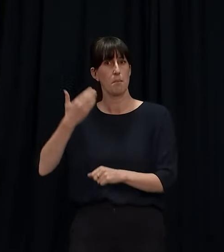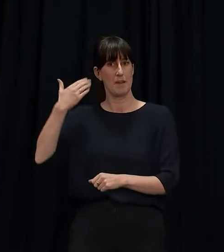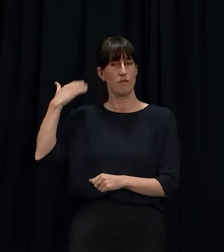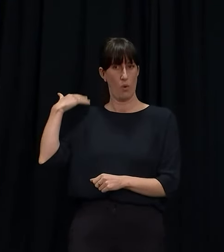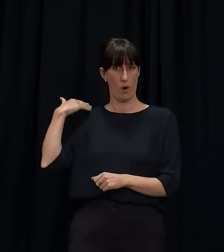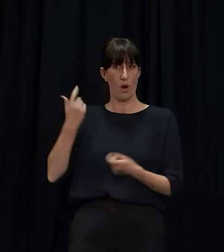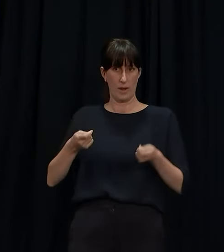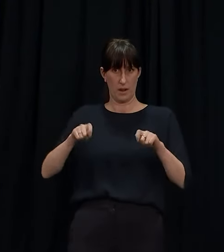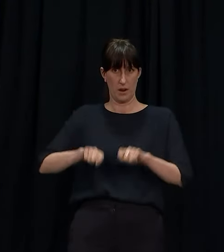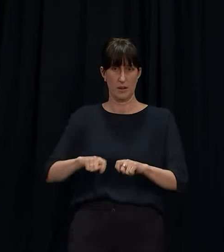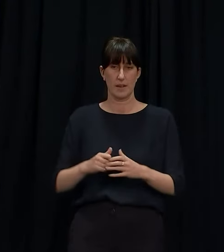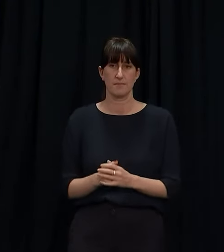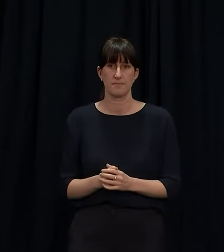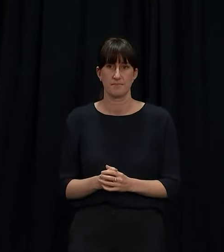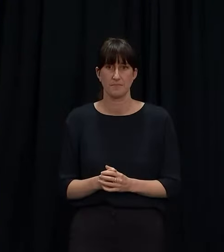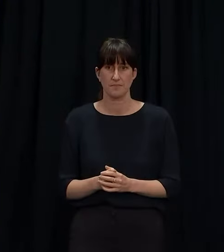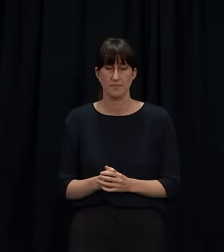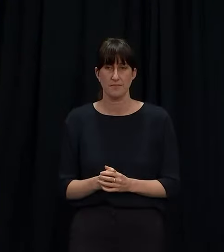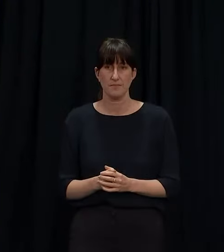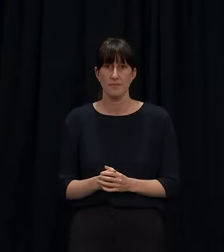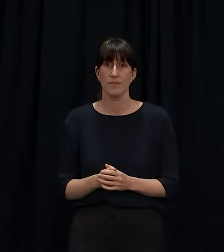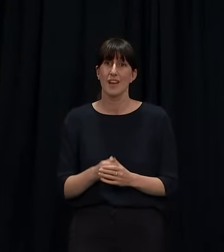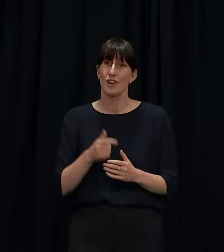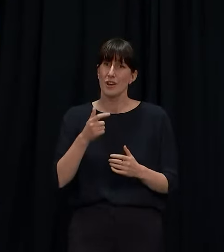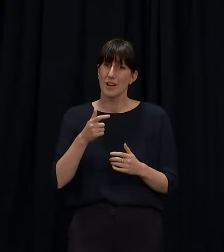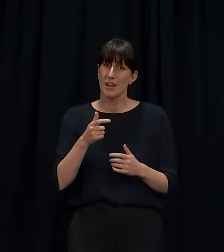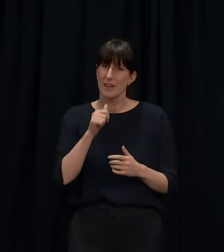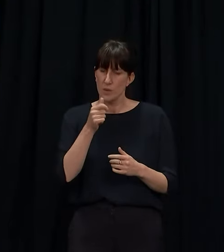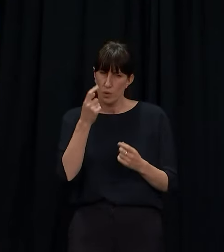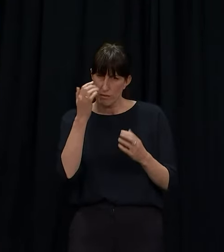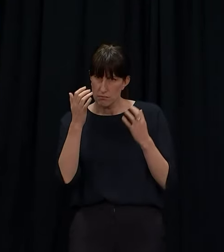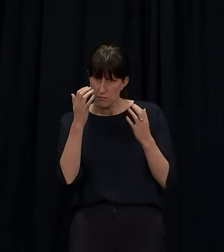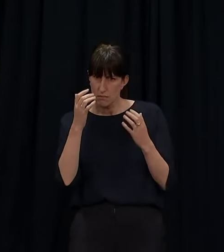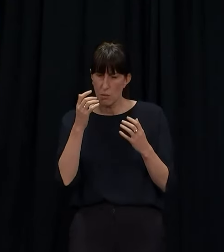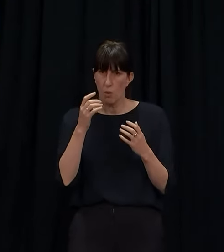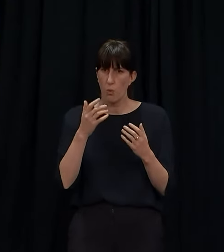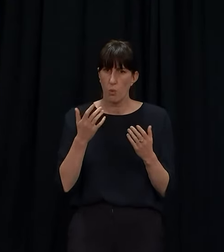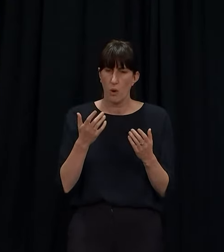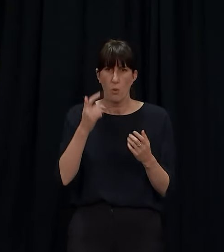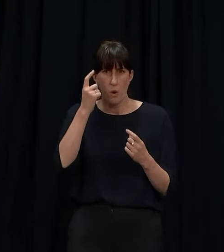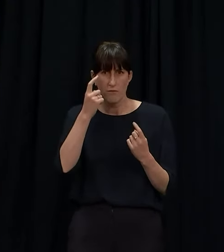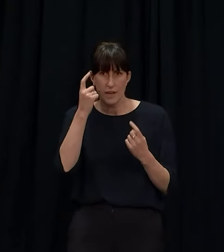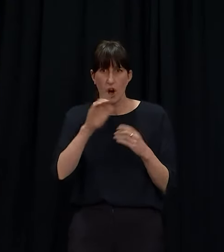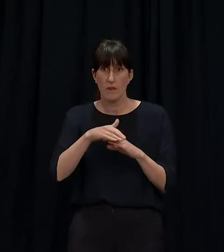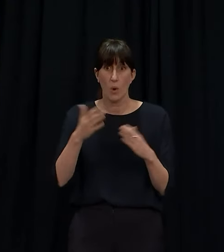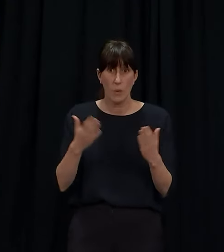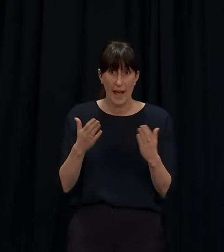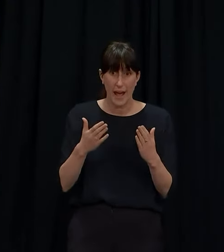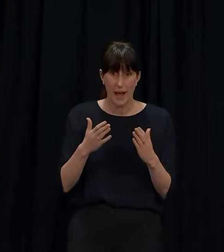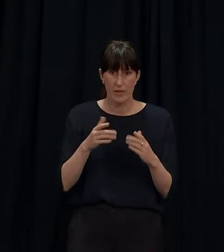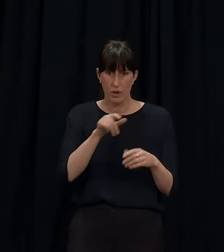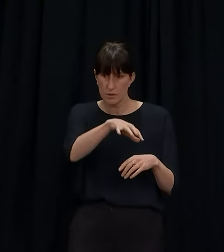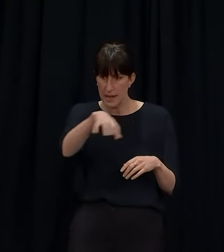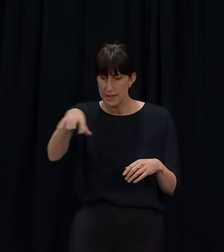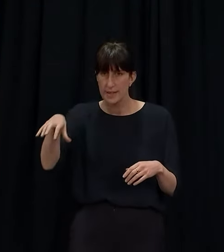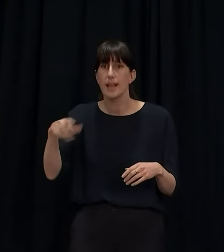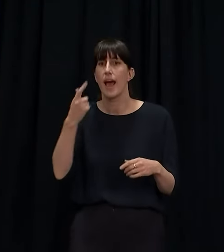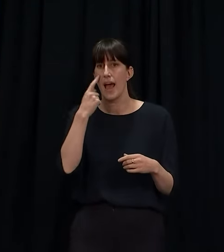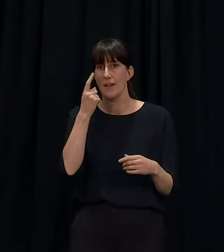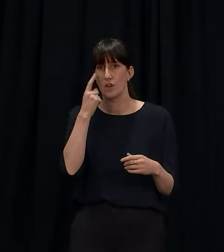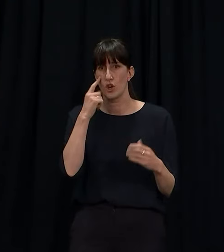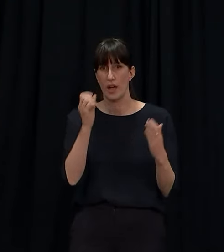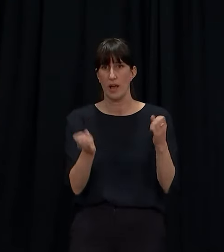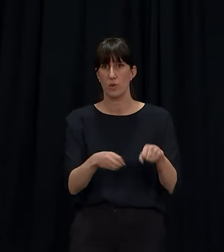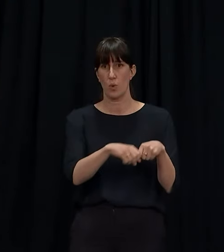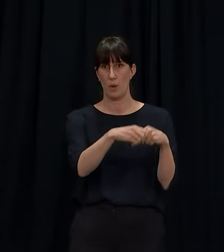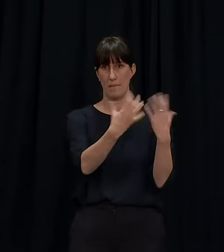Please remember to regularly check the Ministry's website. We are updating the locations of interest automatically